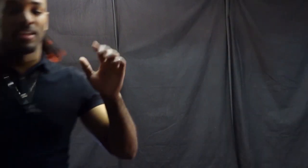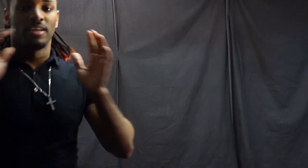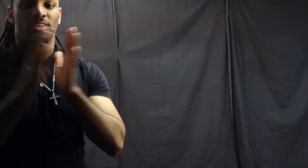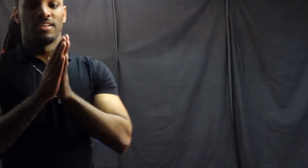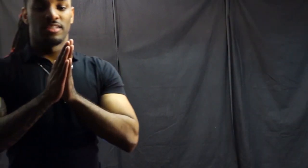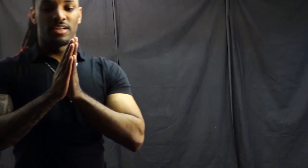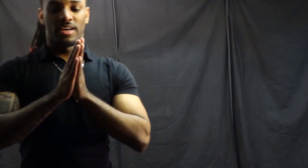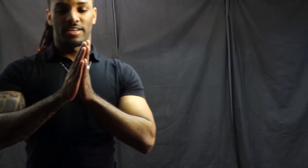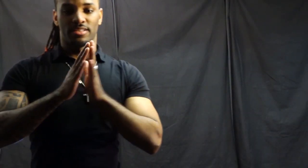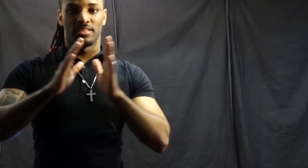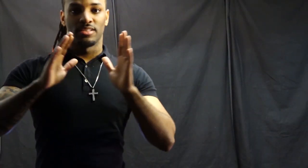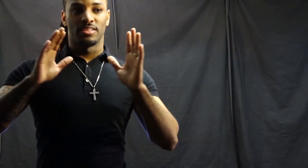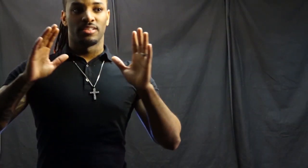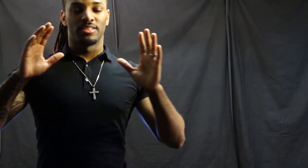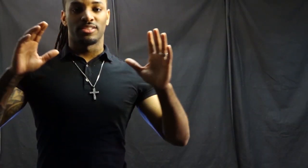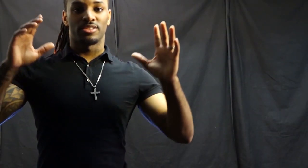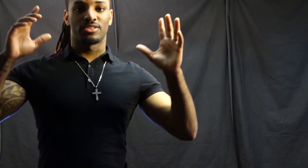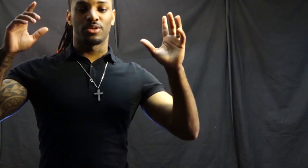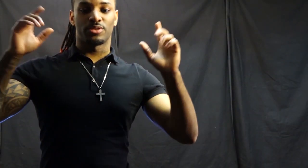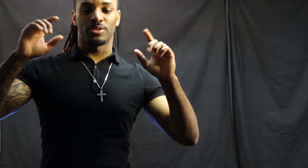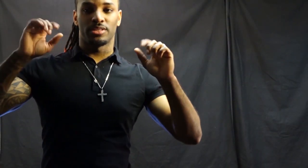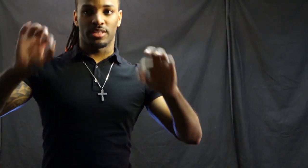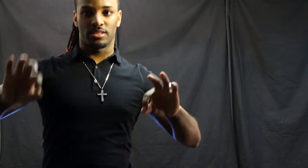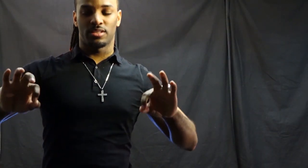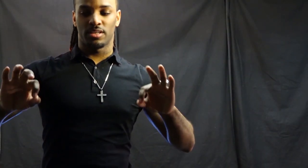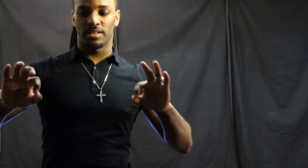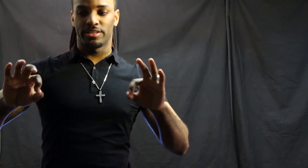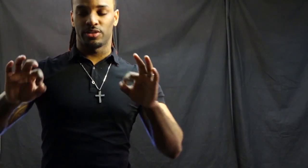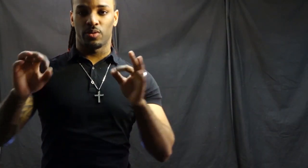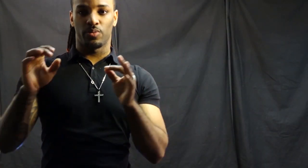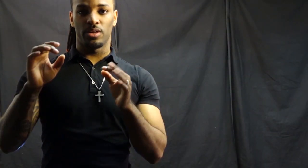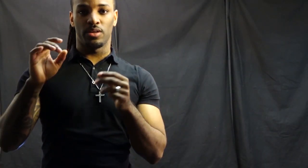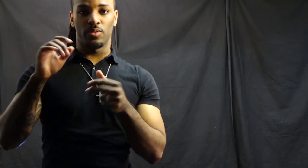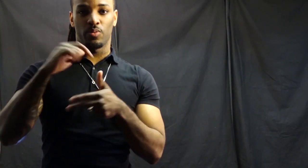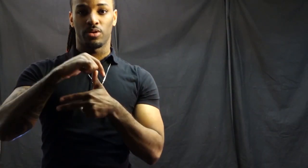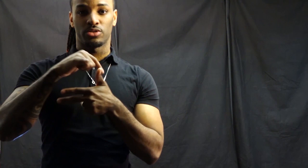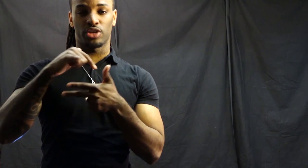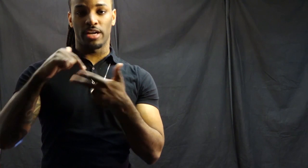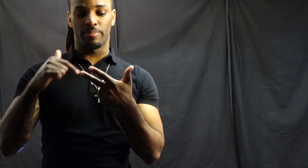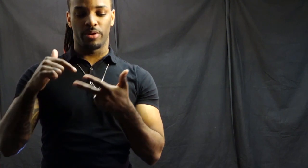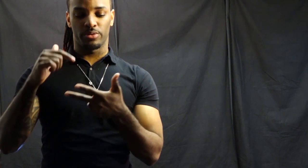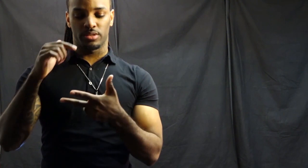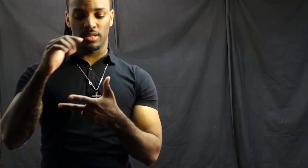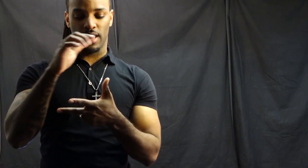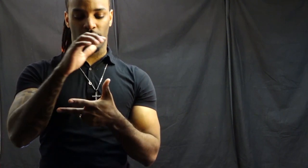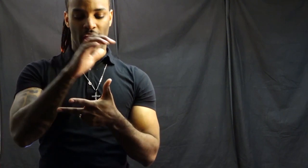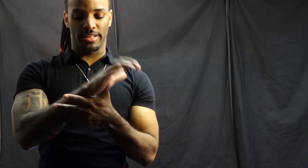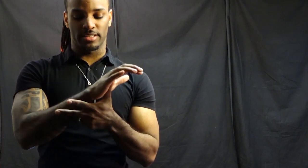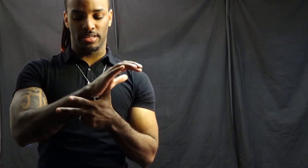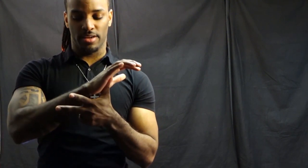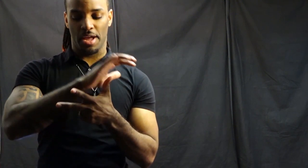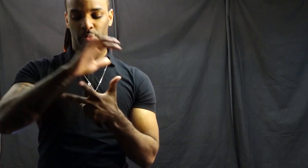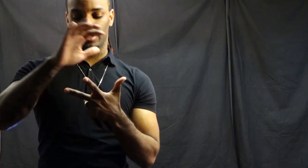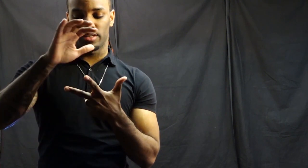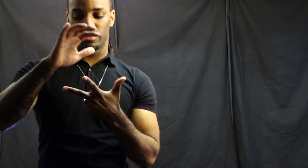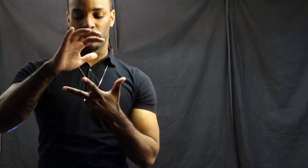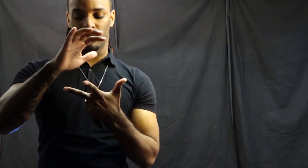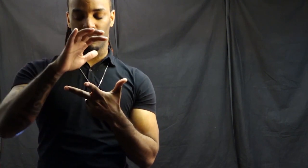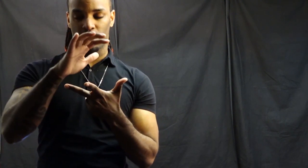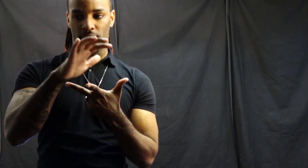us in front of the Washington Monument or something. So Tony, just to let you know, we will try to post Alexander Hamilton,